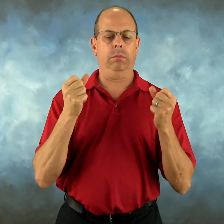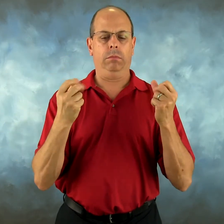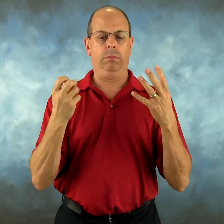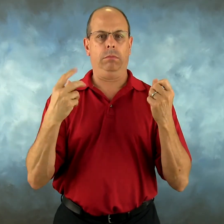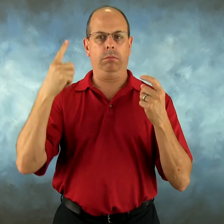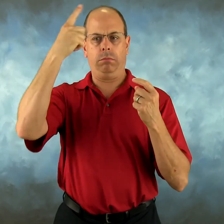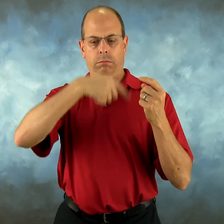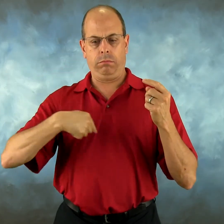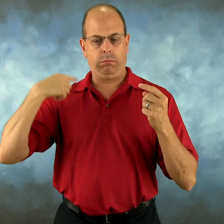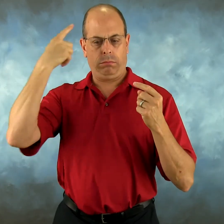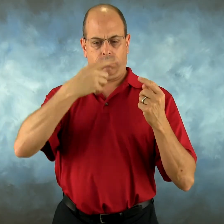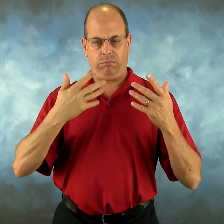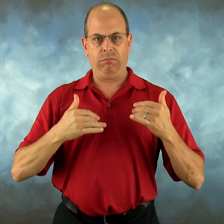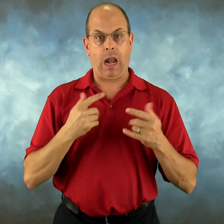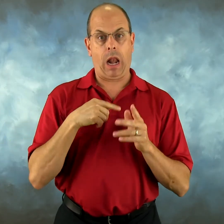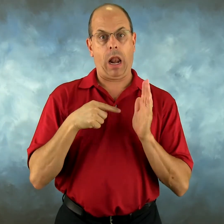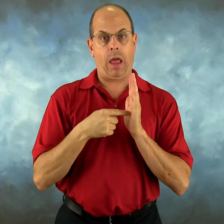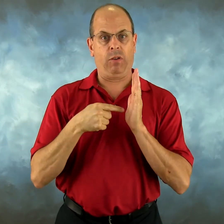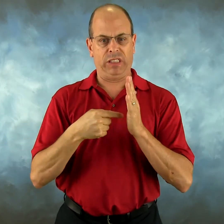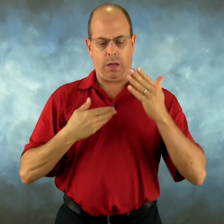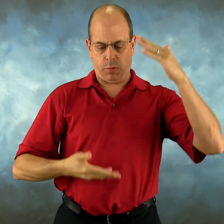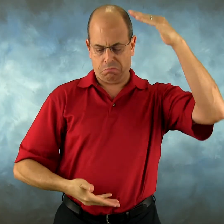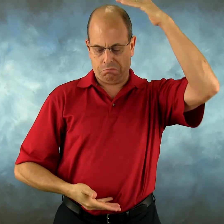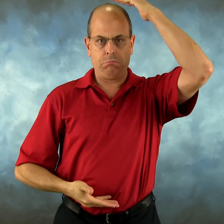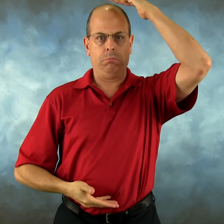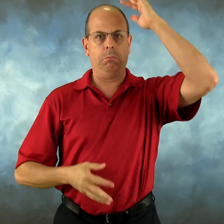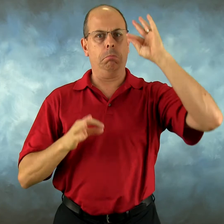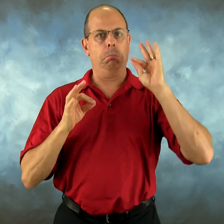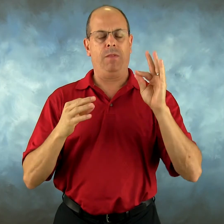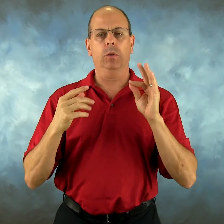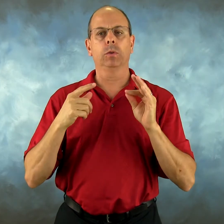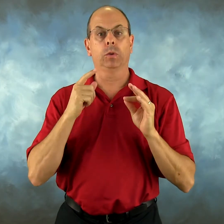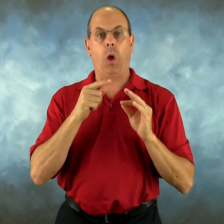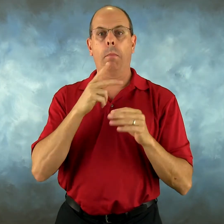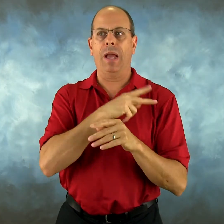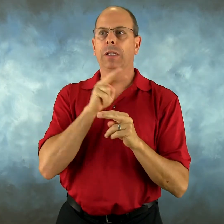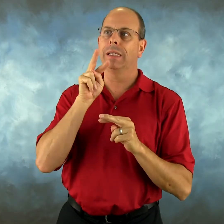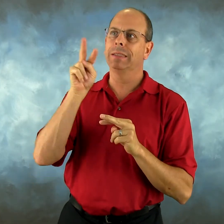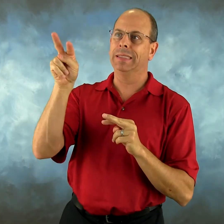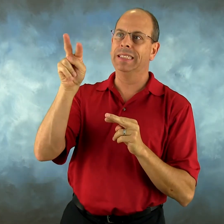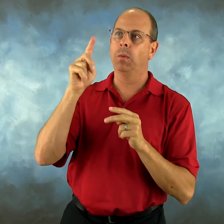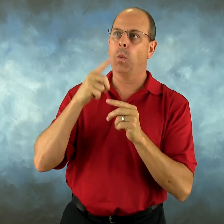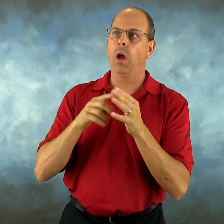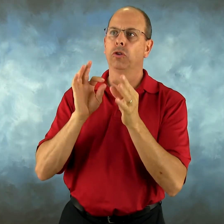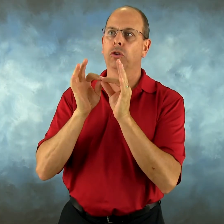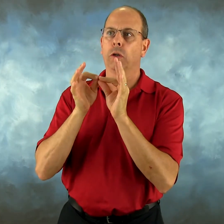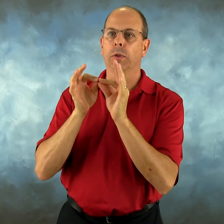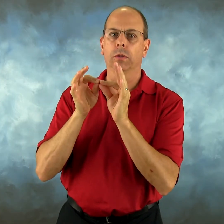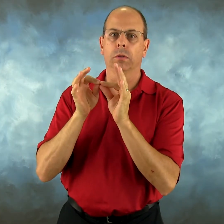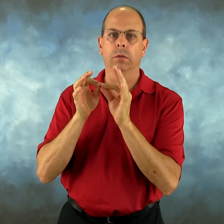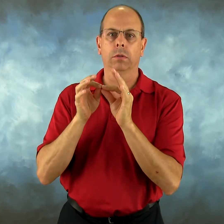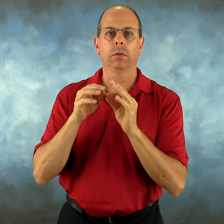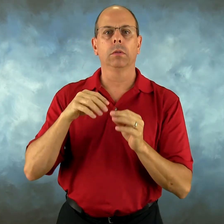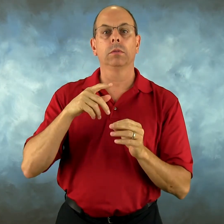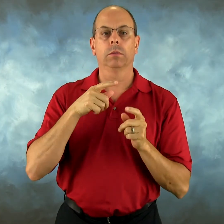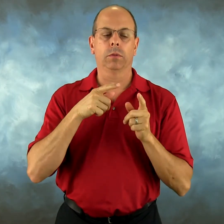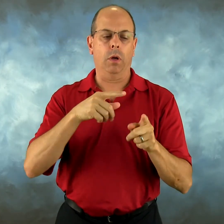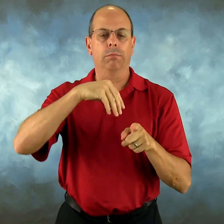using additional equipment. You could use a flashlight to shine on the interpreter so that the patient can see what the interpreter